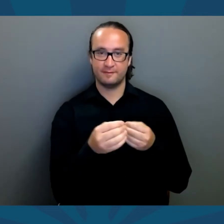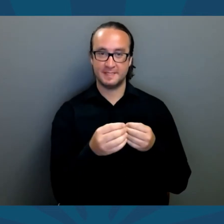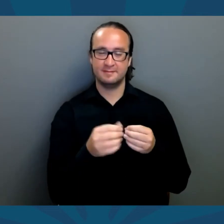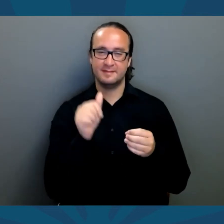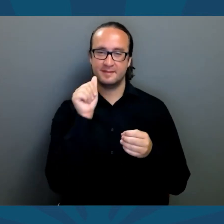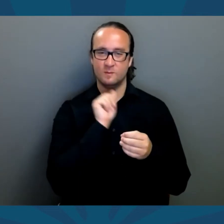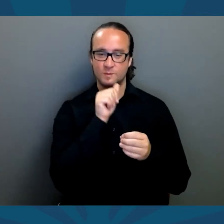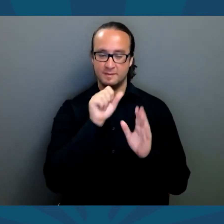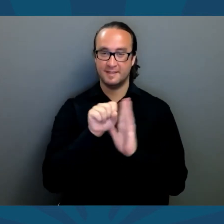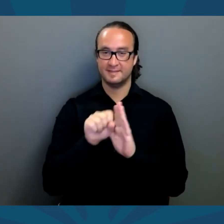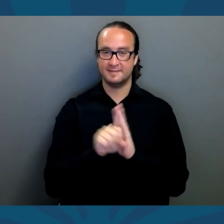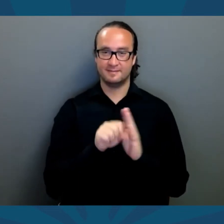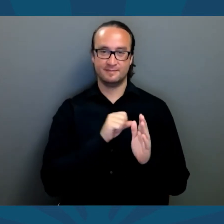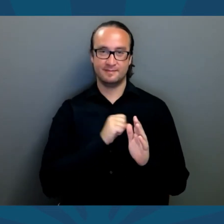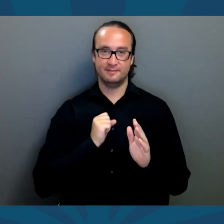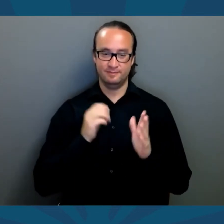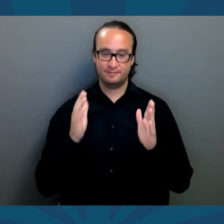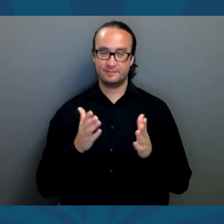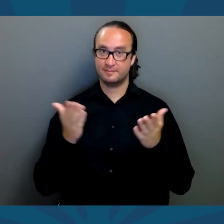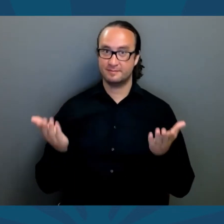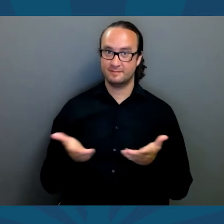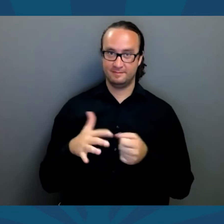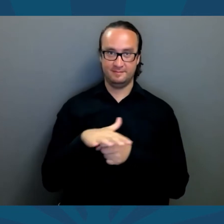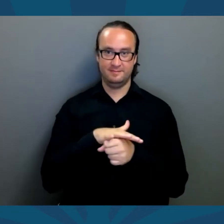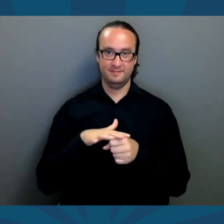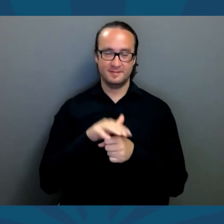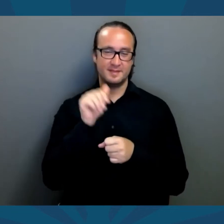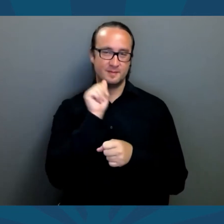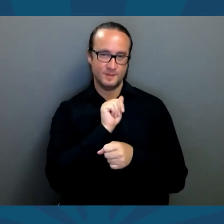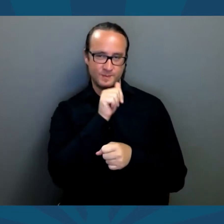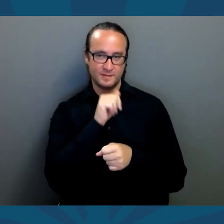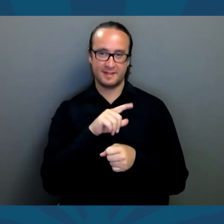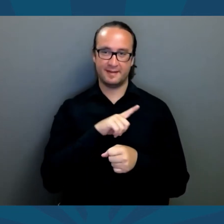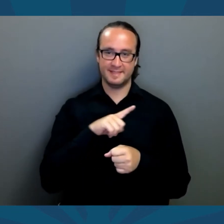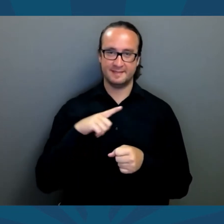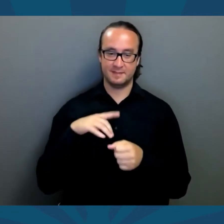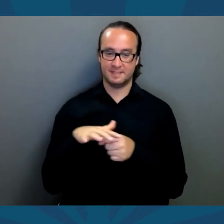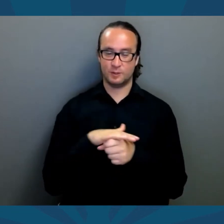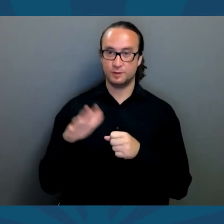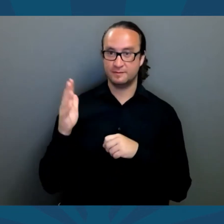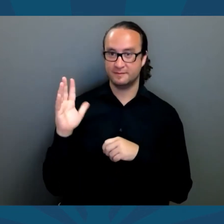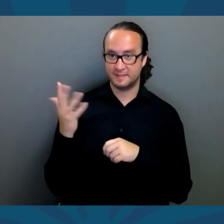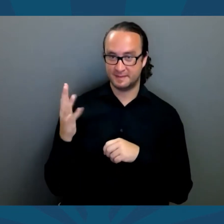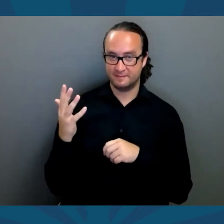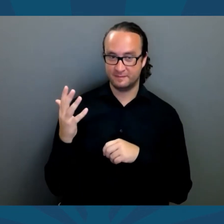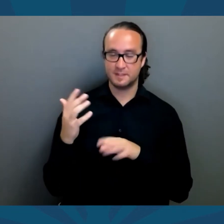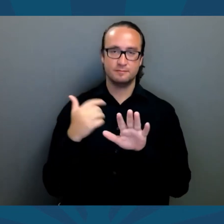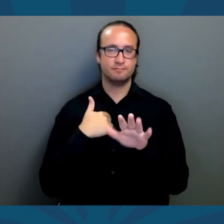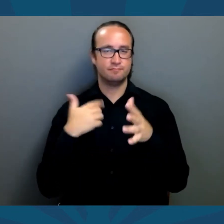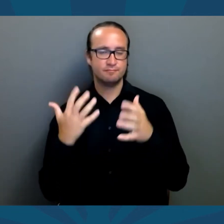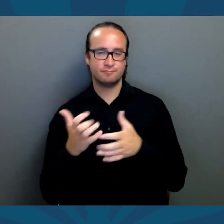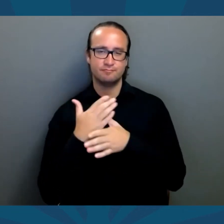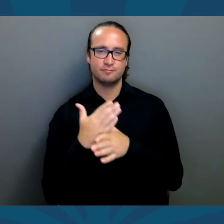I am pursuing the office of Arizona State Senator for Arizona Legislative District 5.